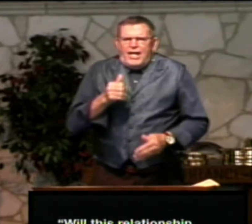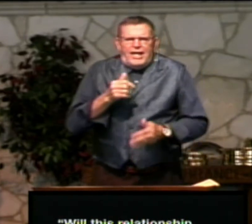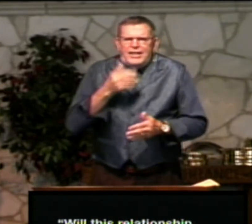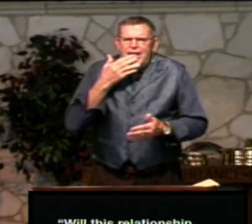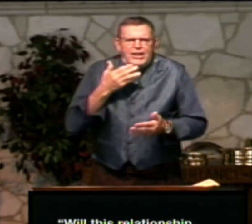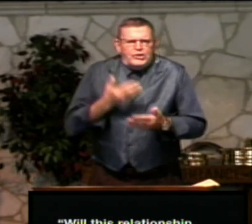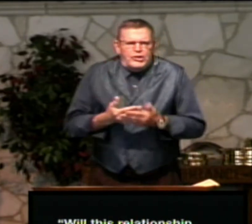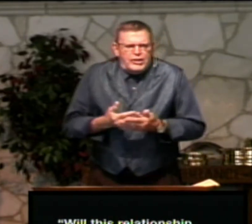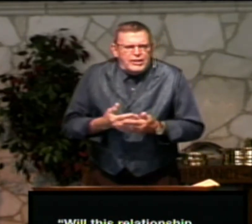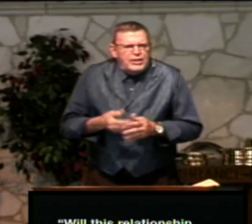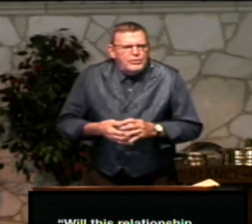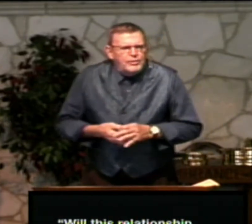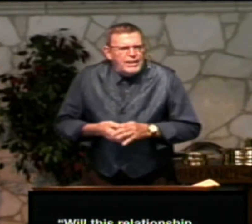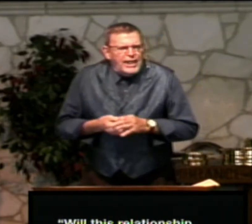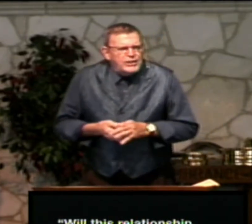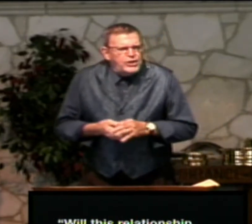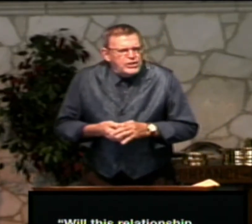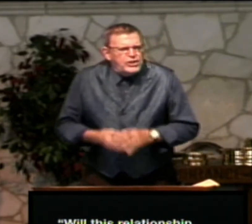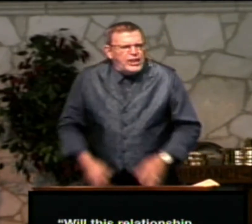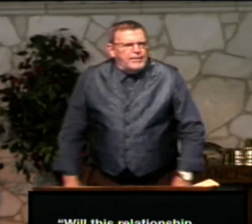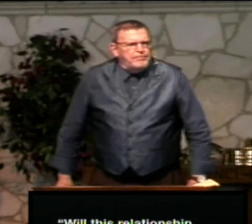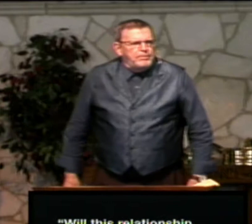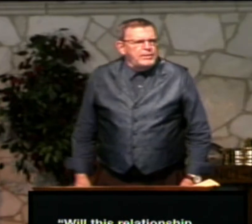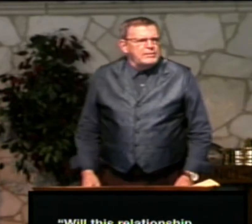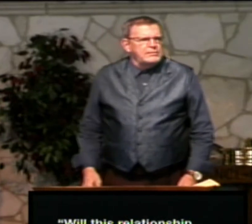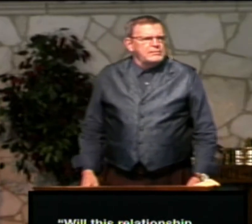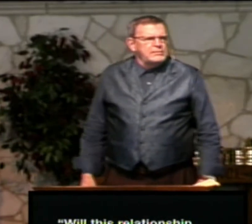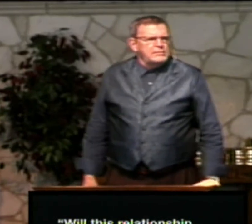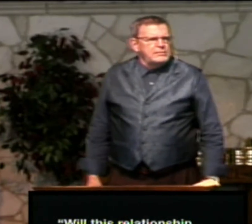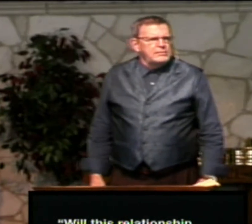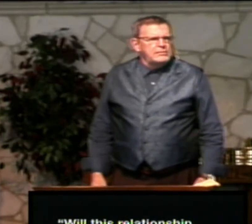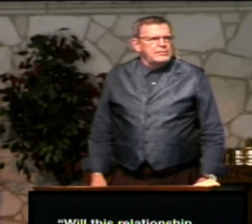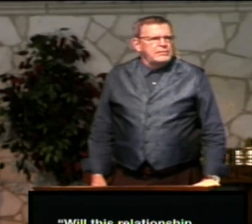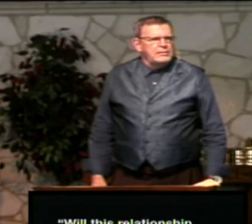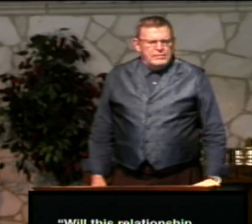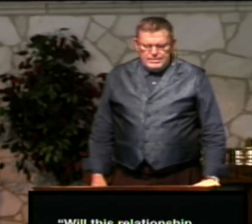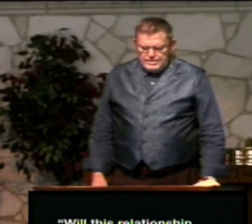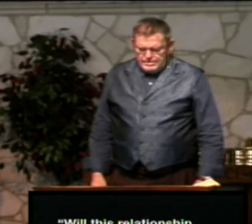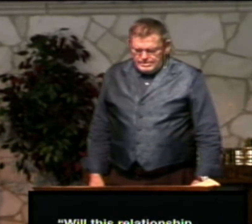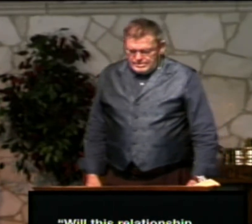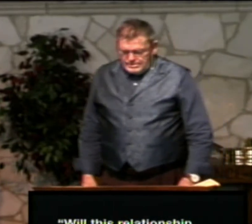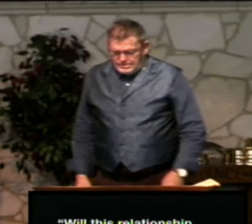probably not a good relationship.